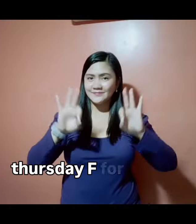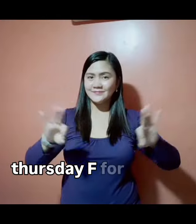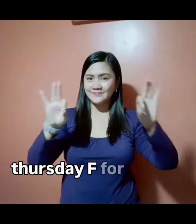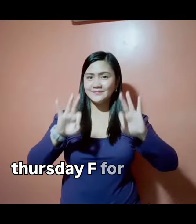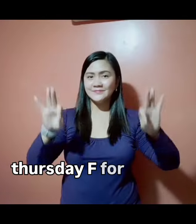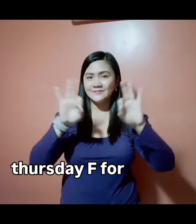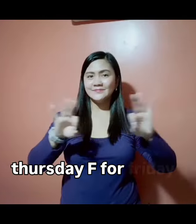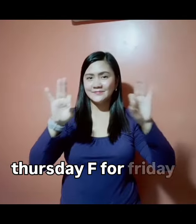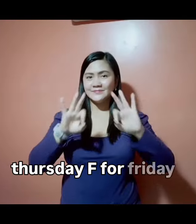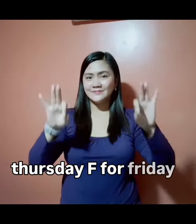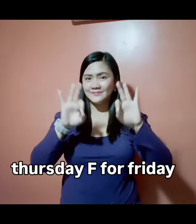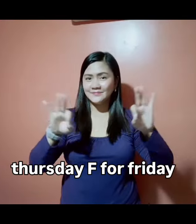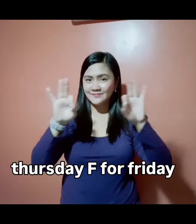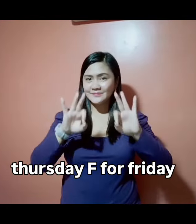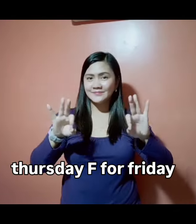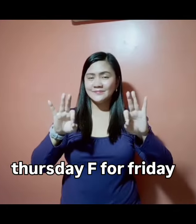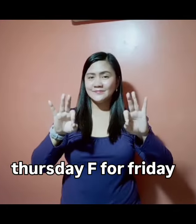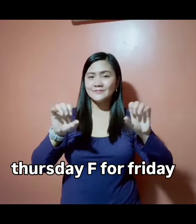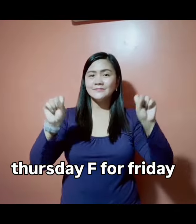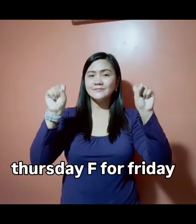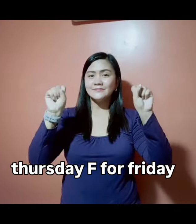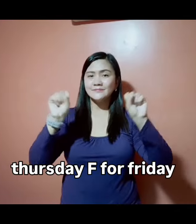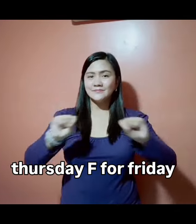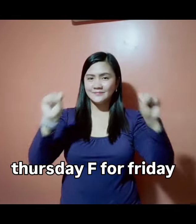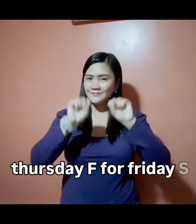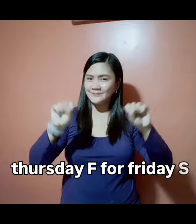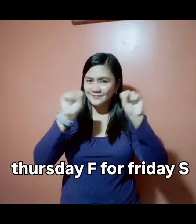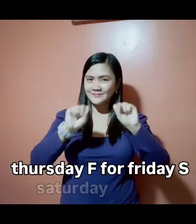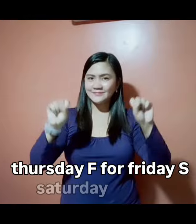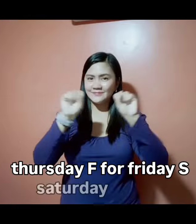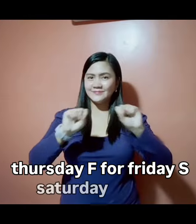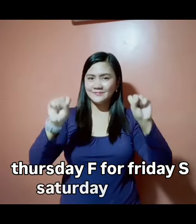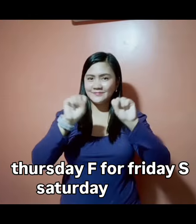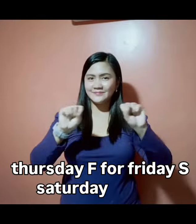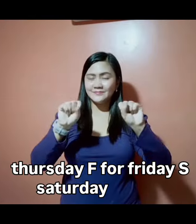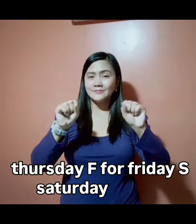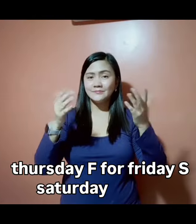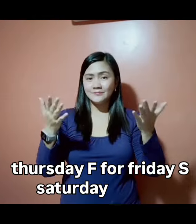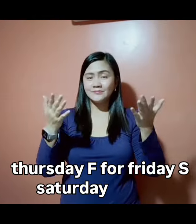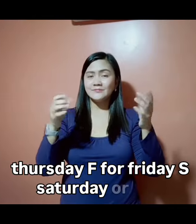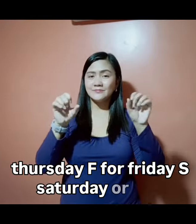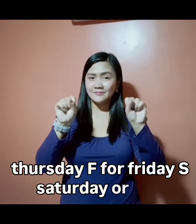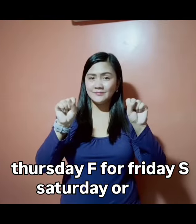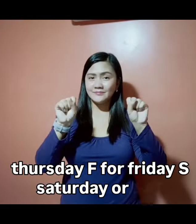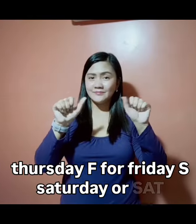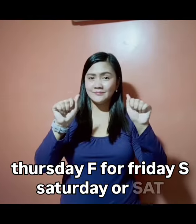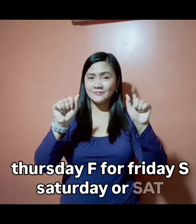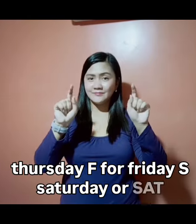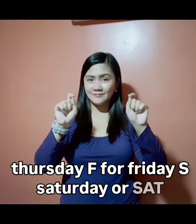F for Friday, S Saturday, or